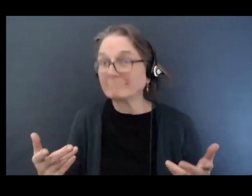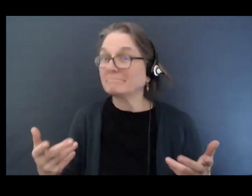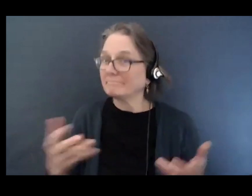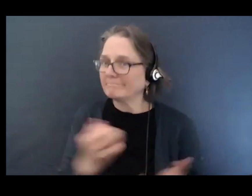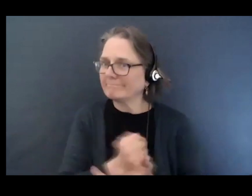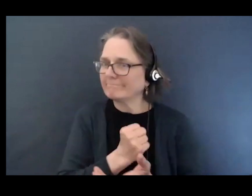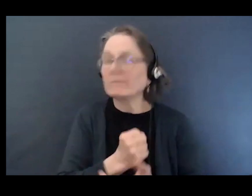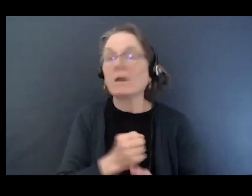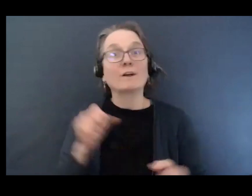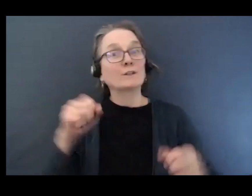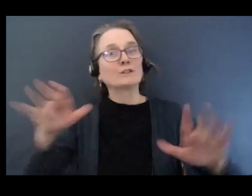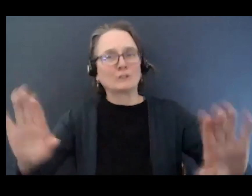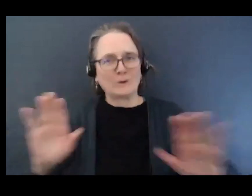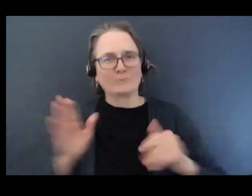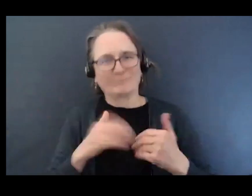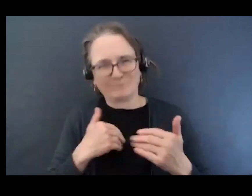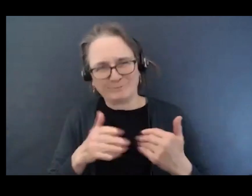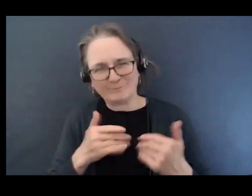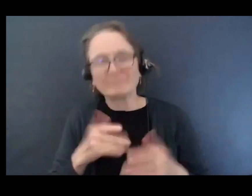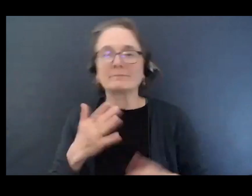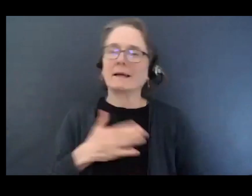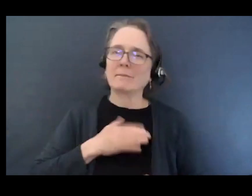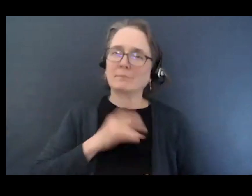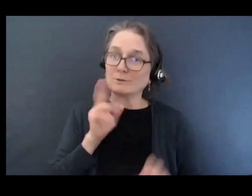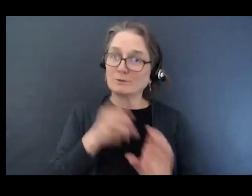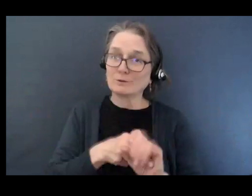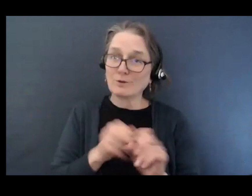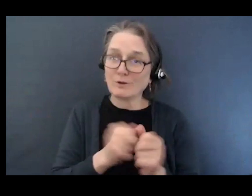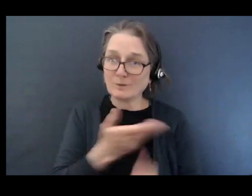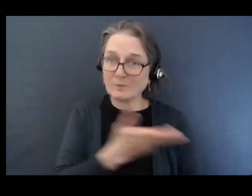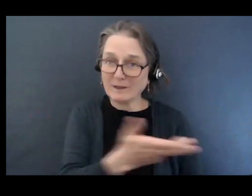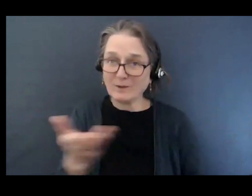And did you want,